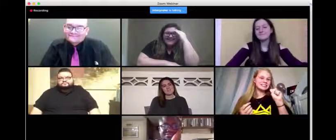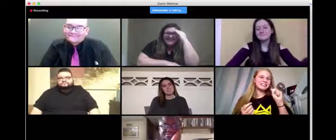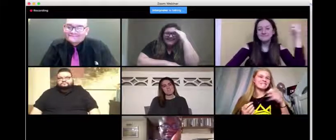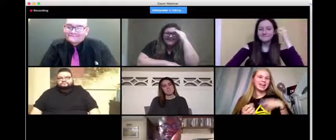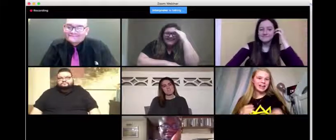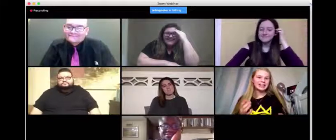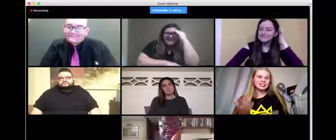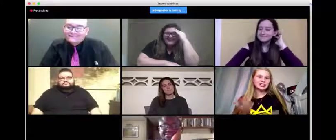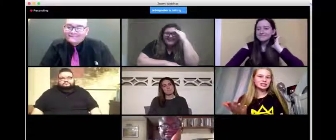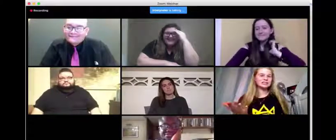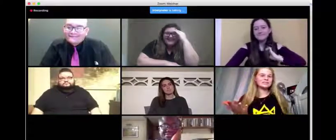But